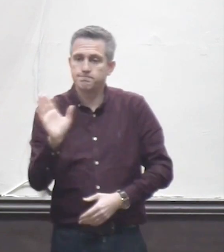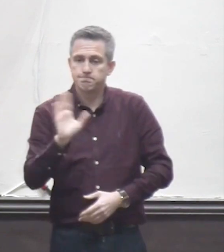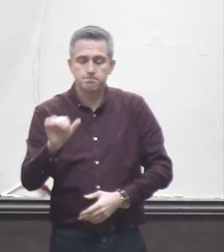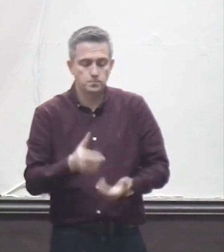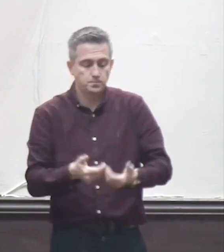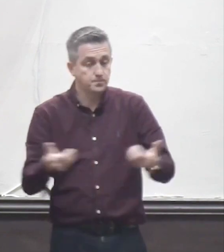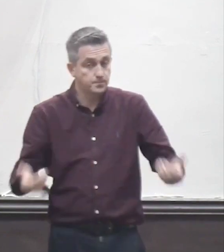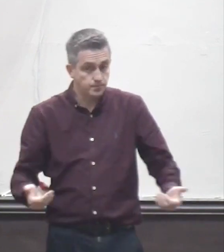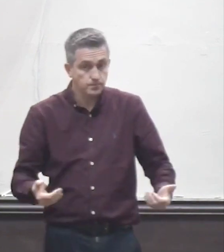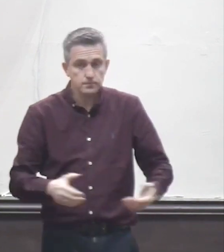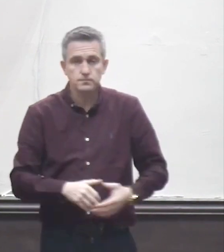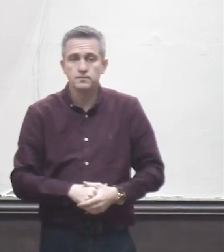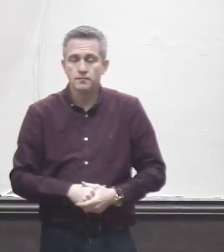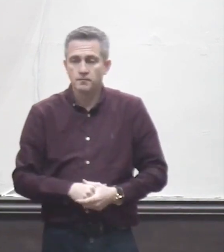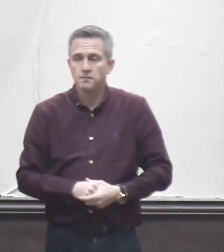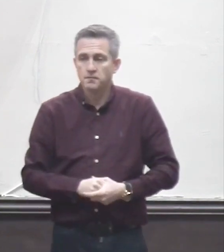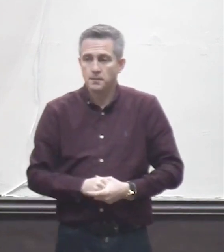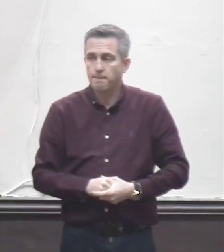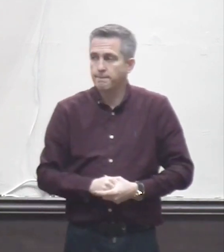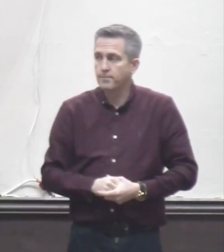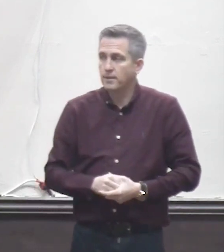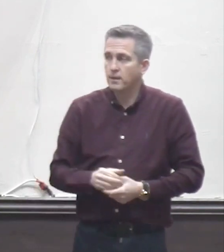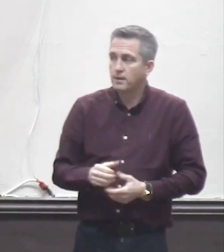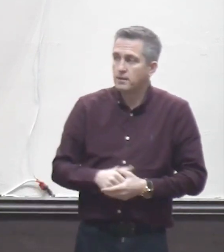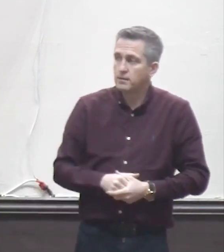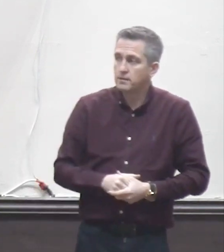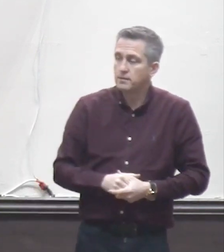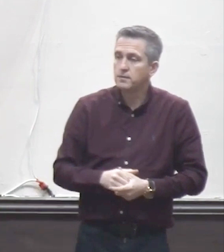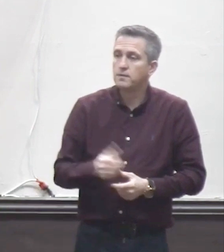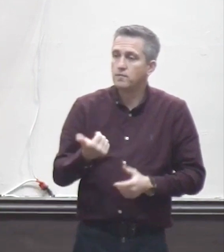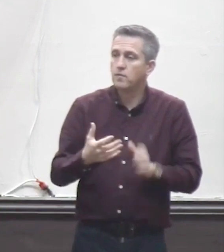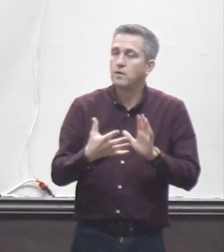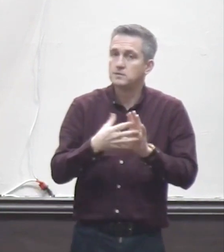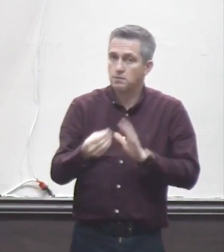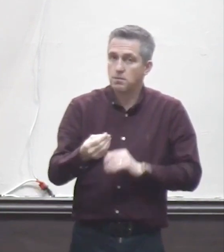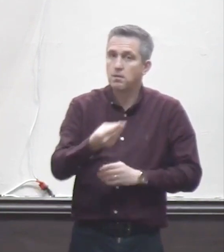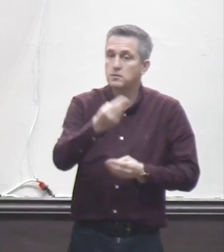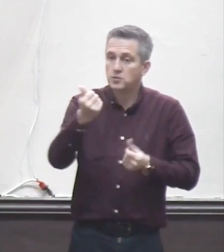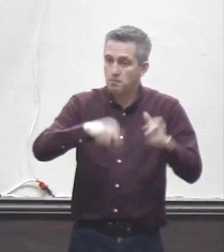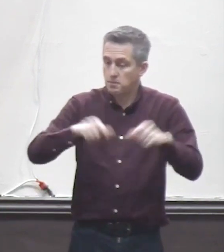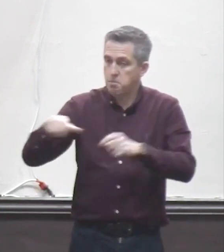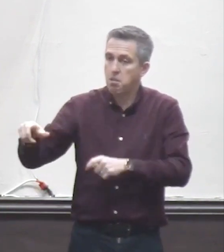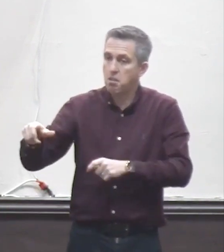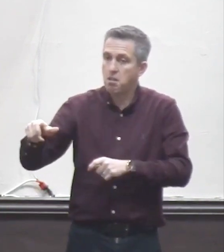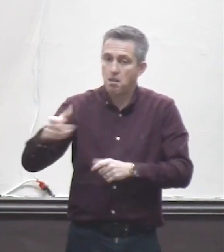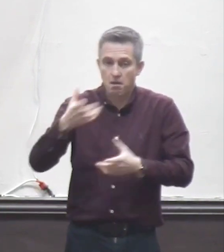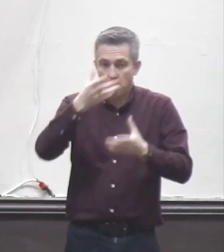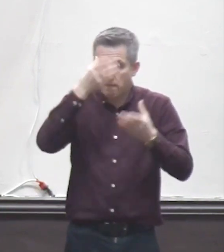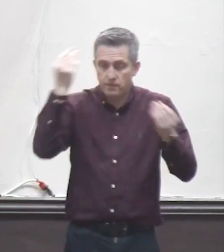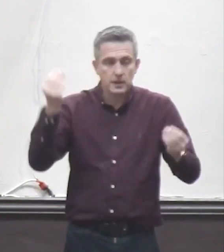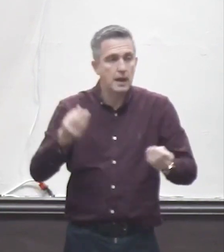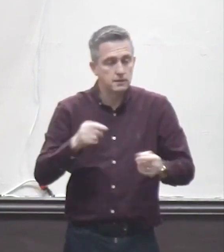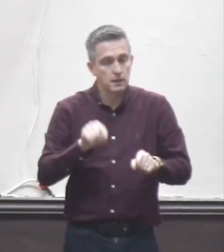Indirectly or directly. And this is something, for example, people tend to express tolerance through,